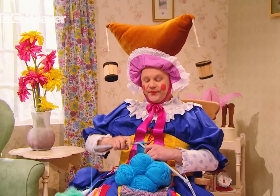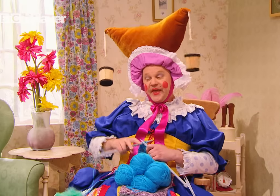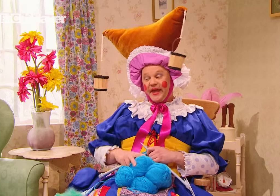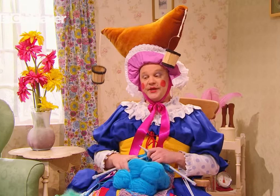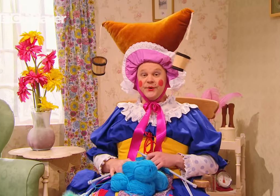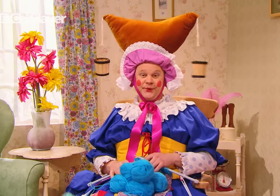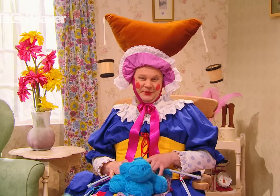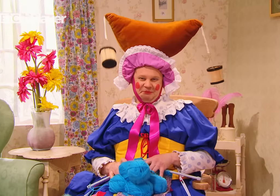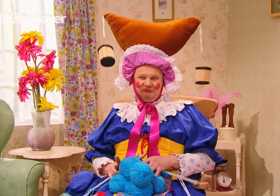Thank you.